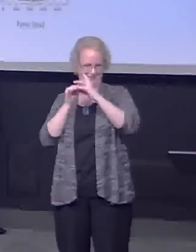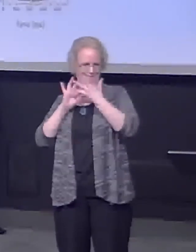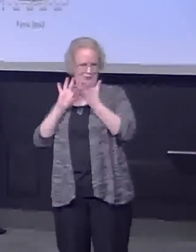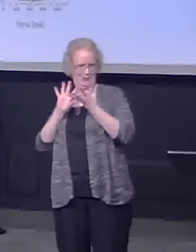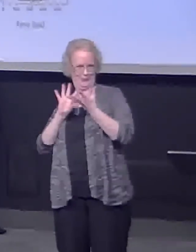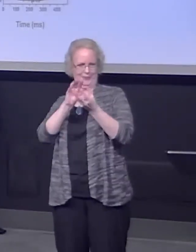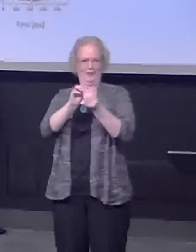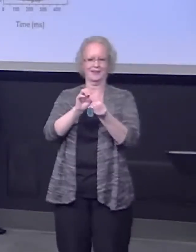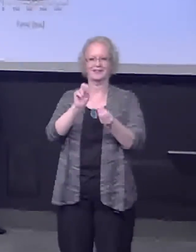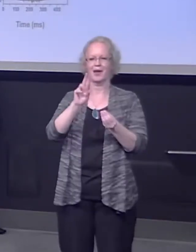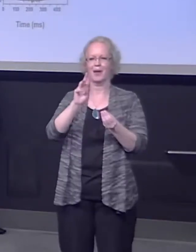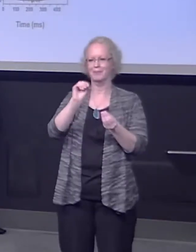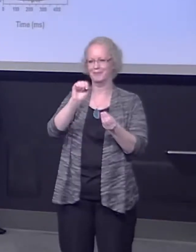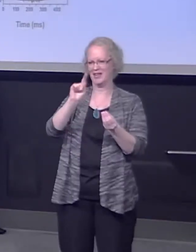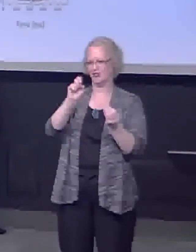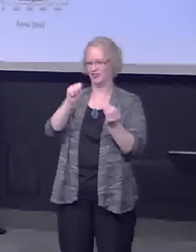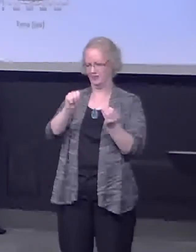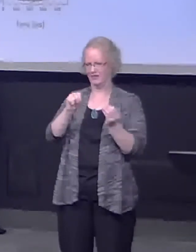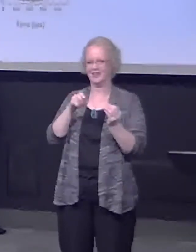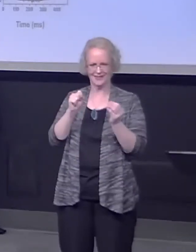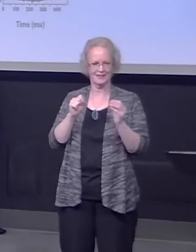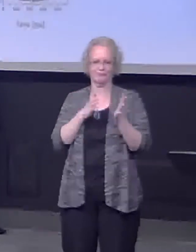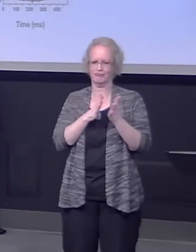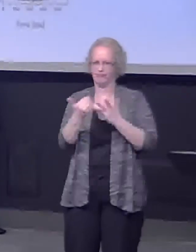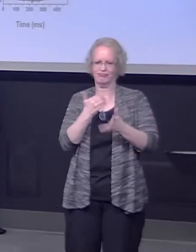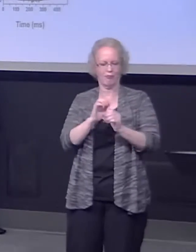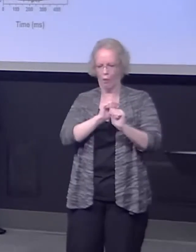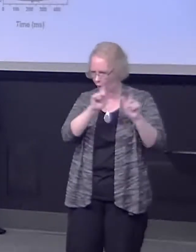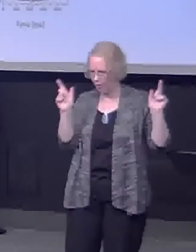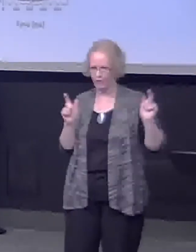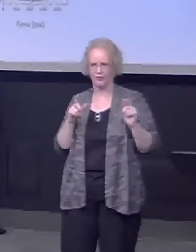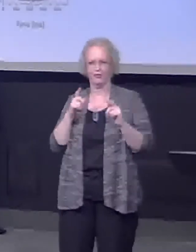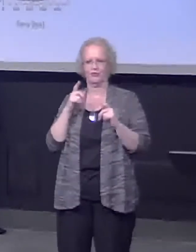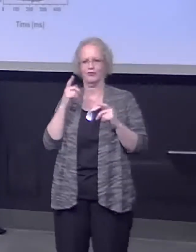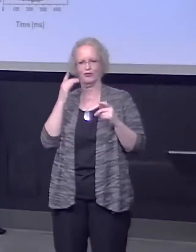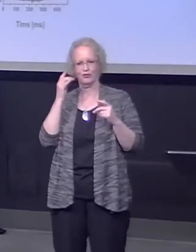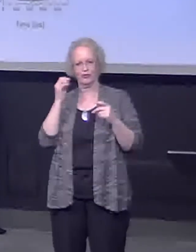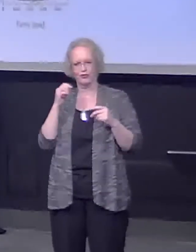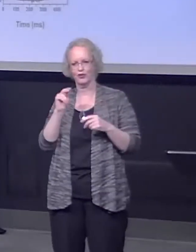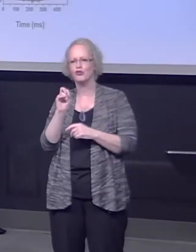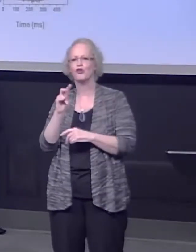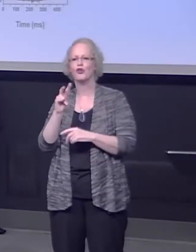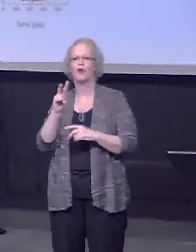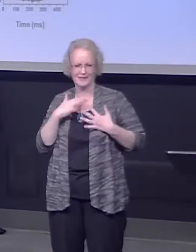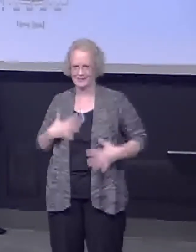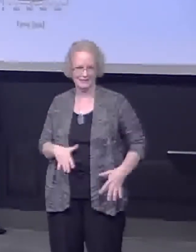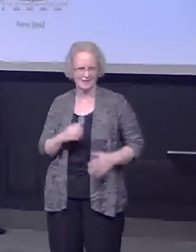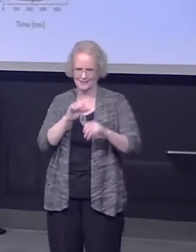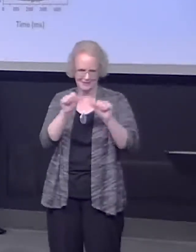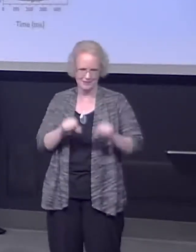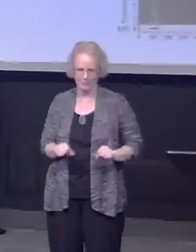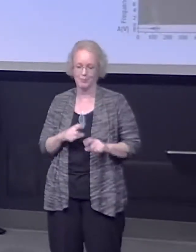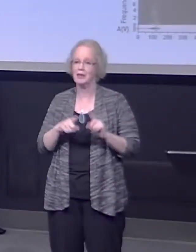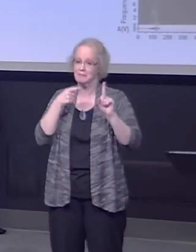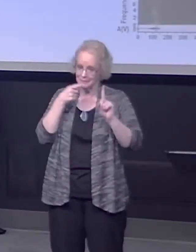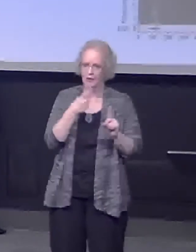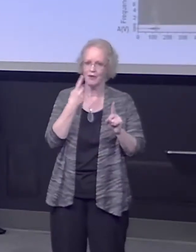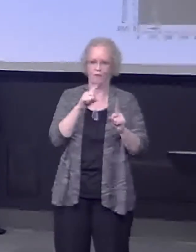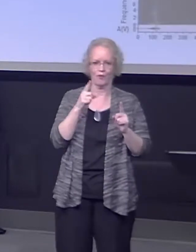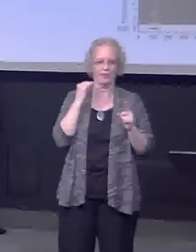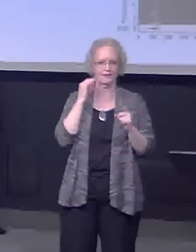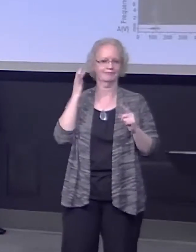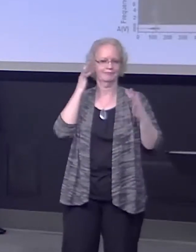all of central nervous system, especially in the auditory system, but also in other sensory systems. And you can do the same